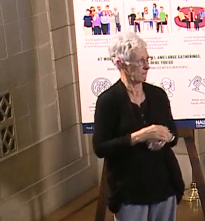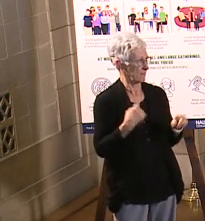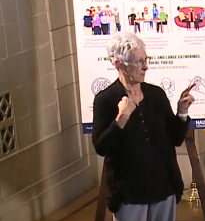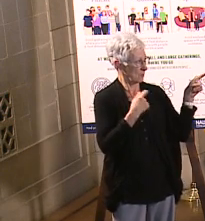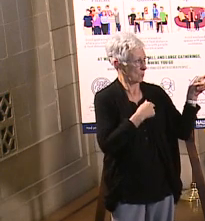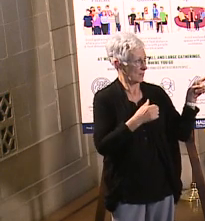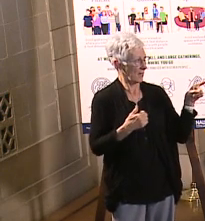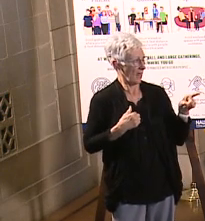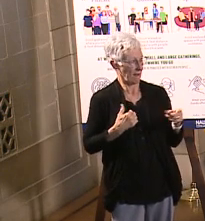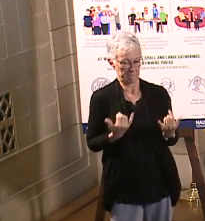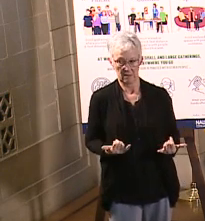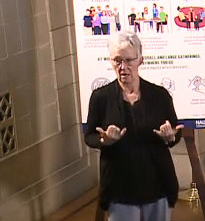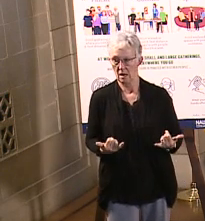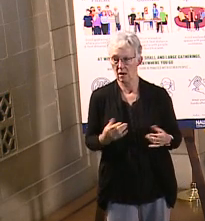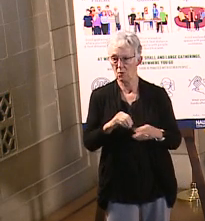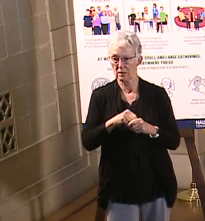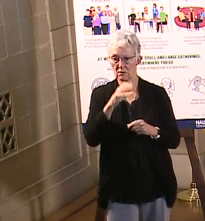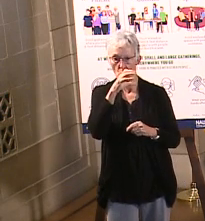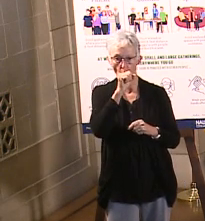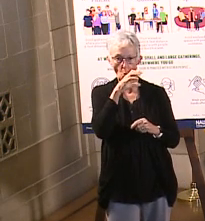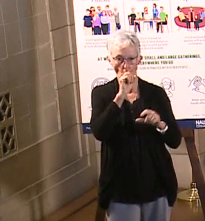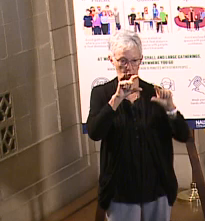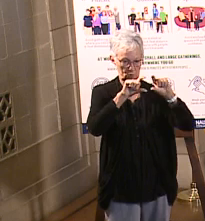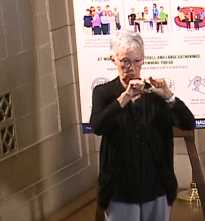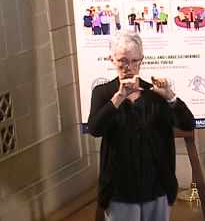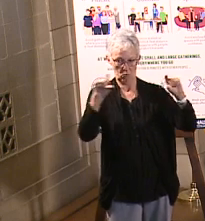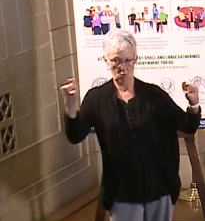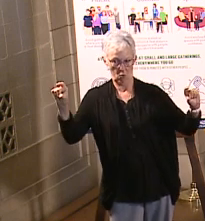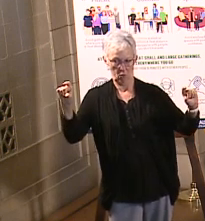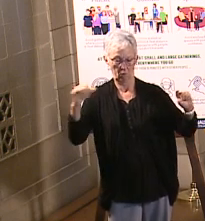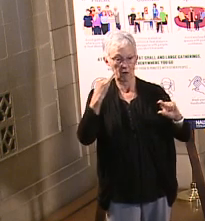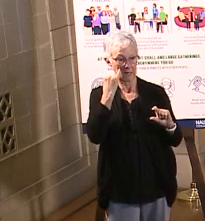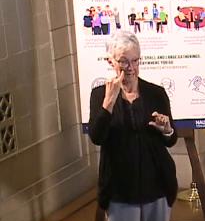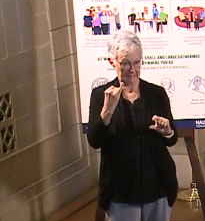phases. We're in orange phase right now. If we were to go to